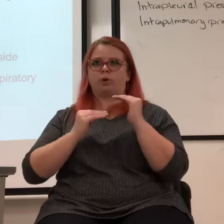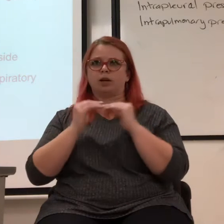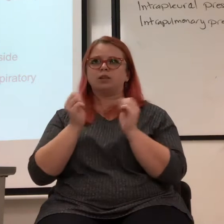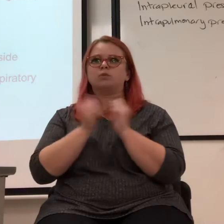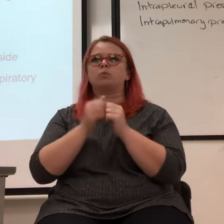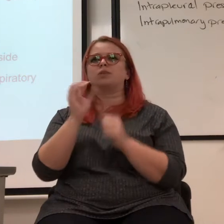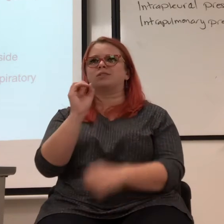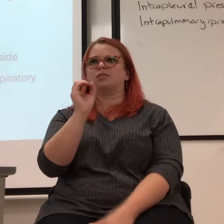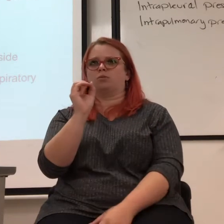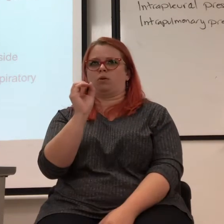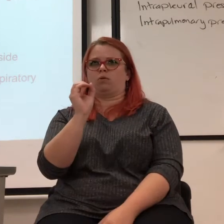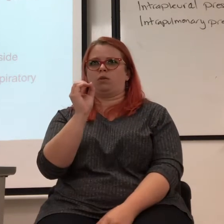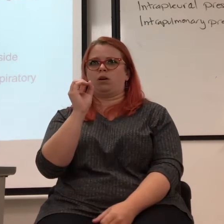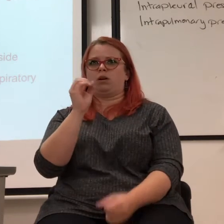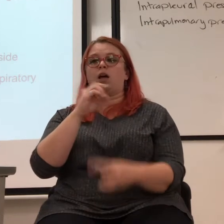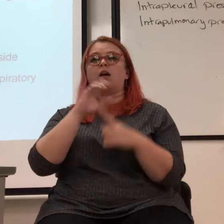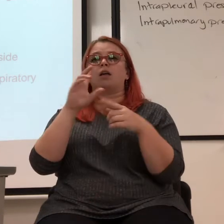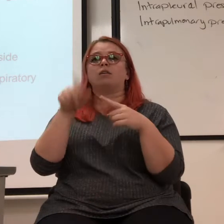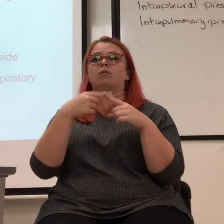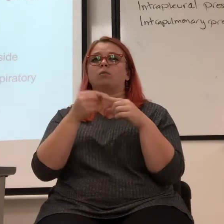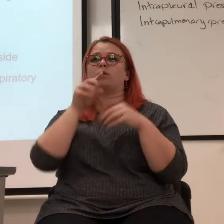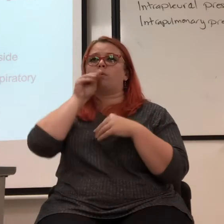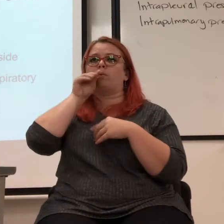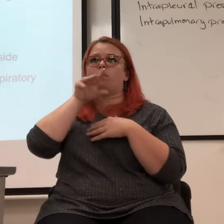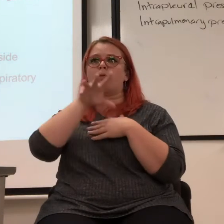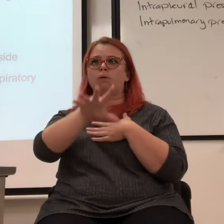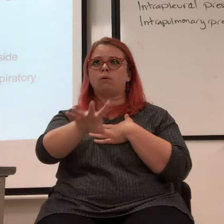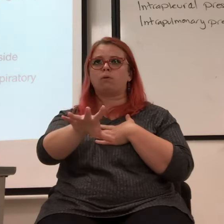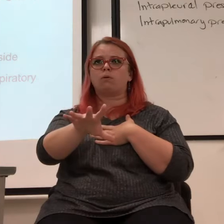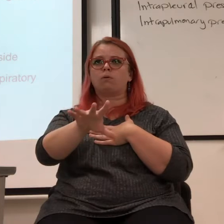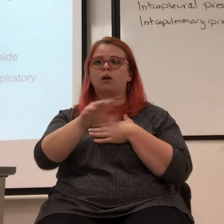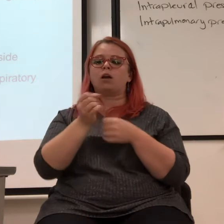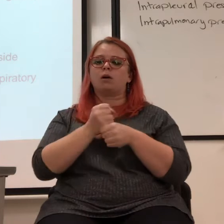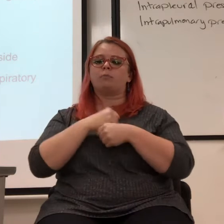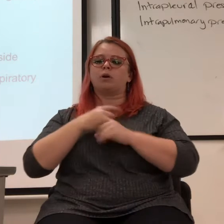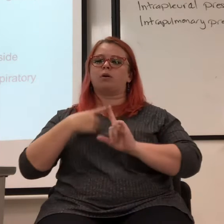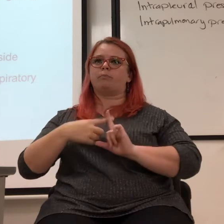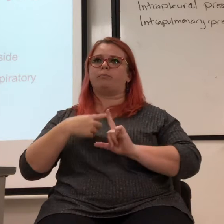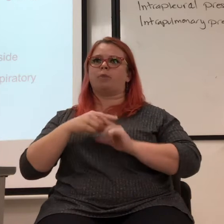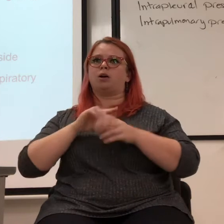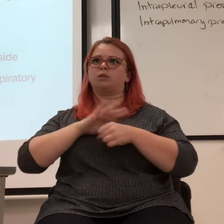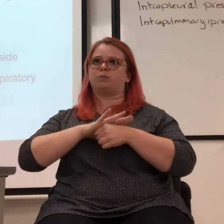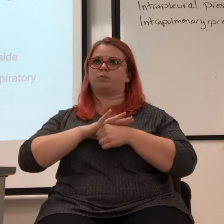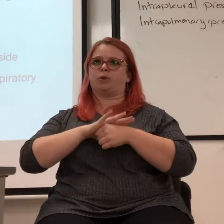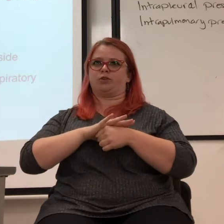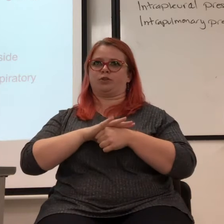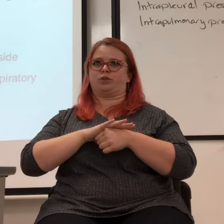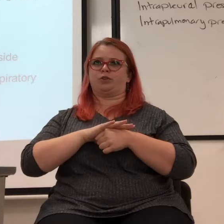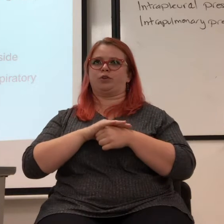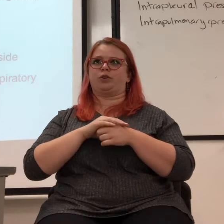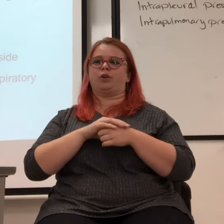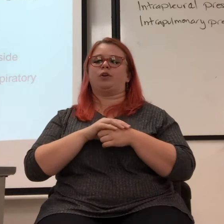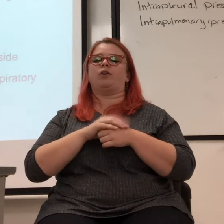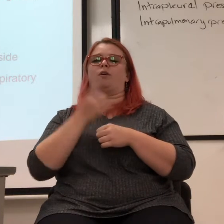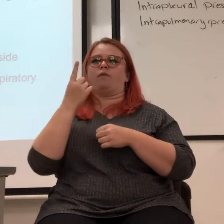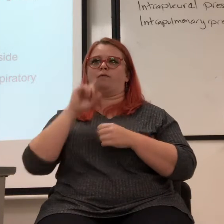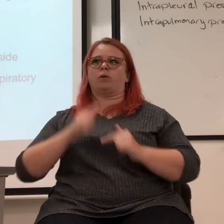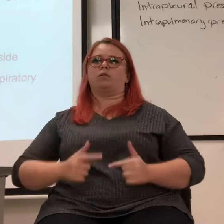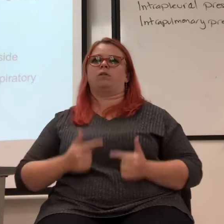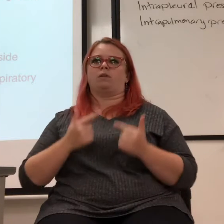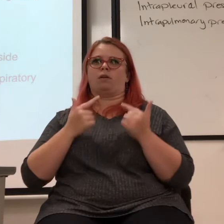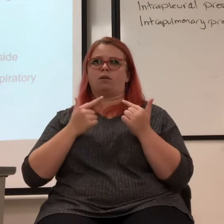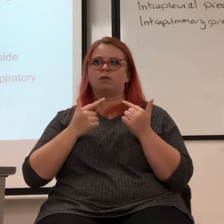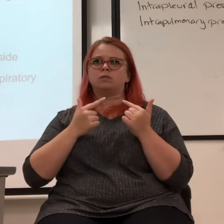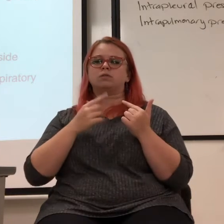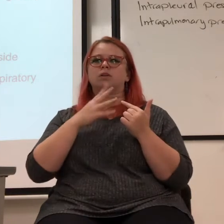Then you want to take a breath out, create a positive pressure with respect to the lungs and with